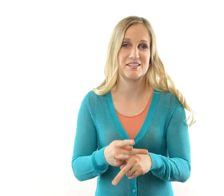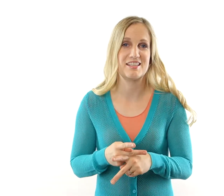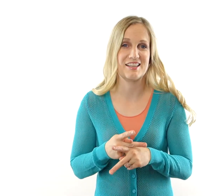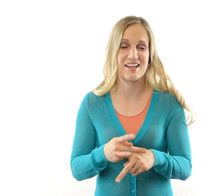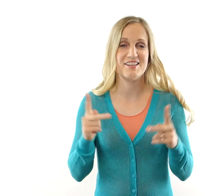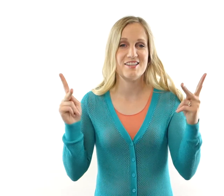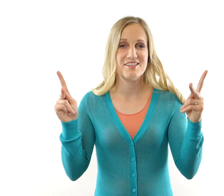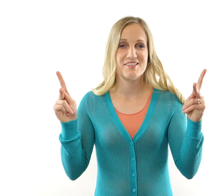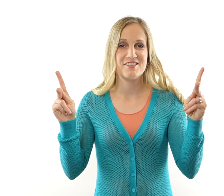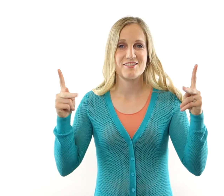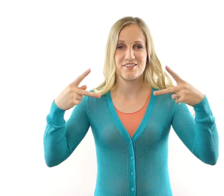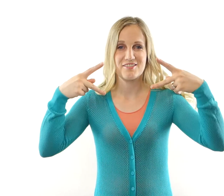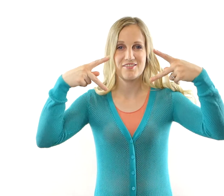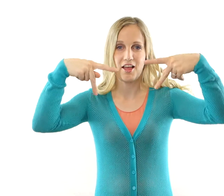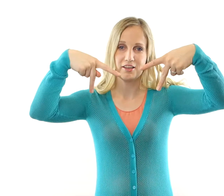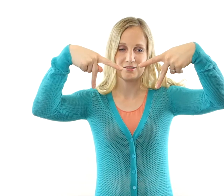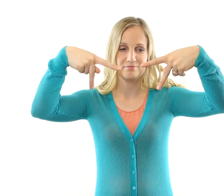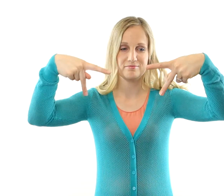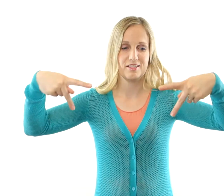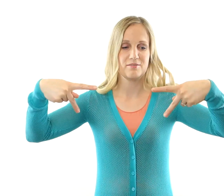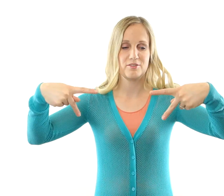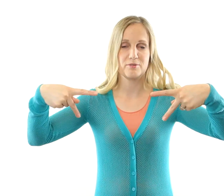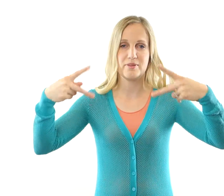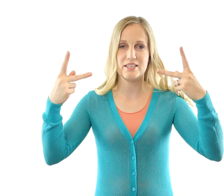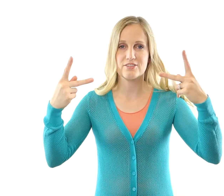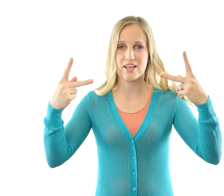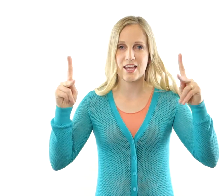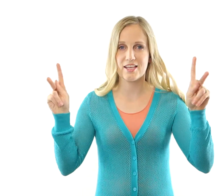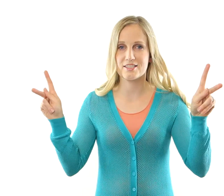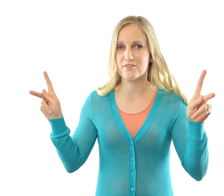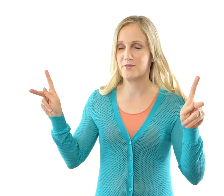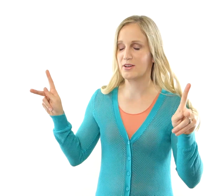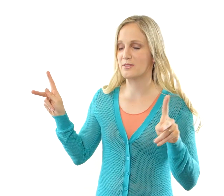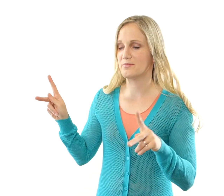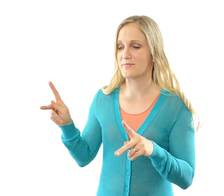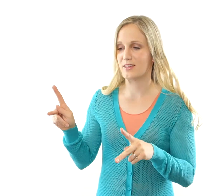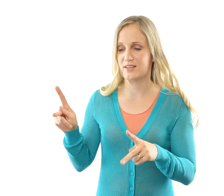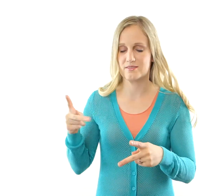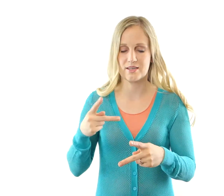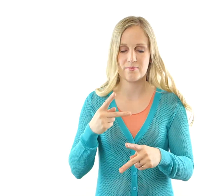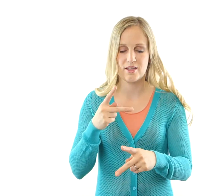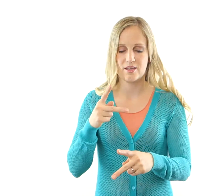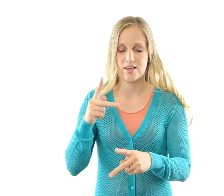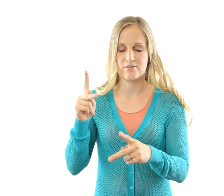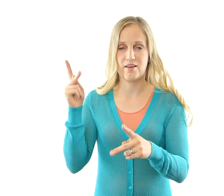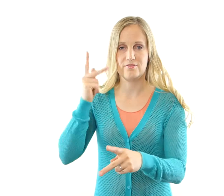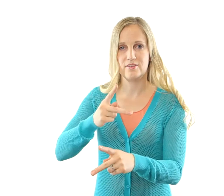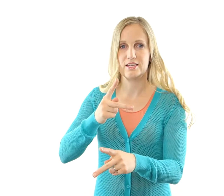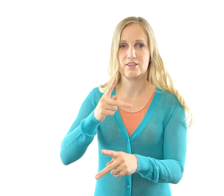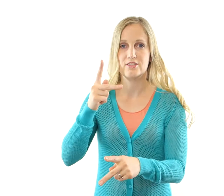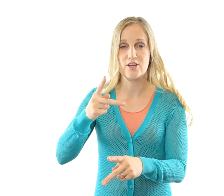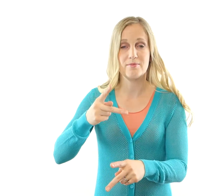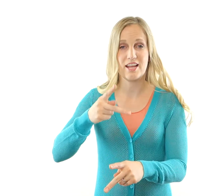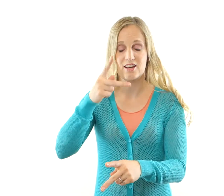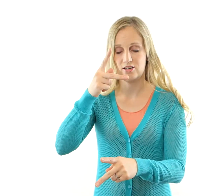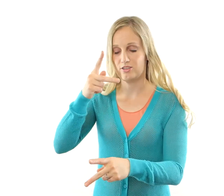like that. So like, whether P's or K's, however you want to say them, and you have like the dominant hand on